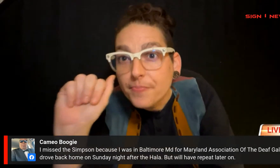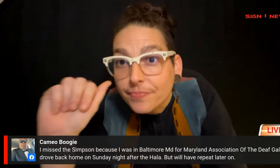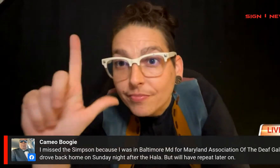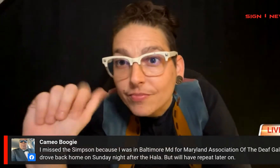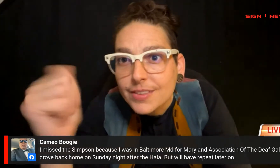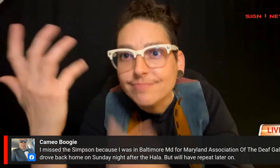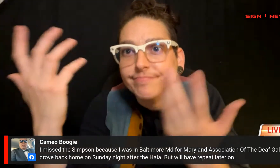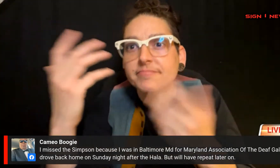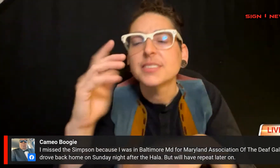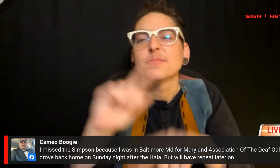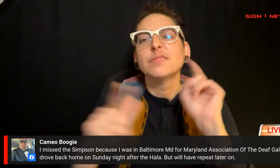the gala,